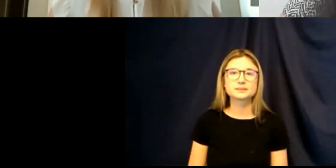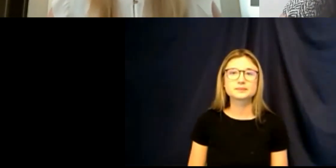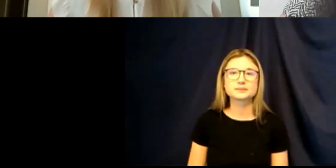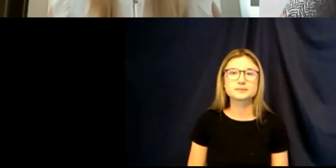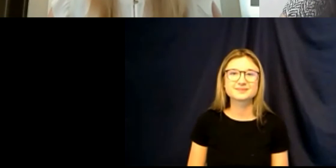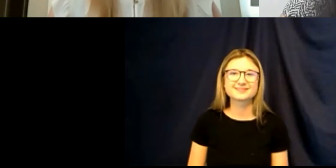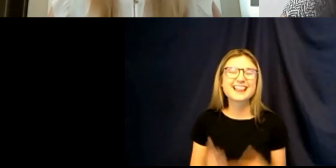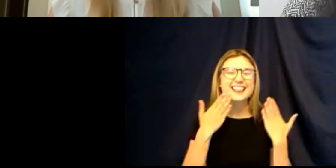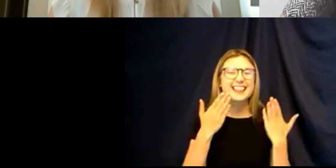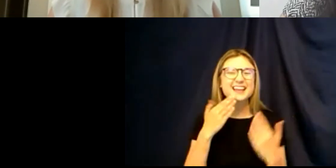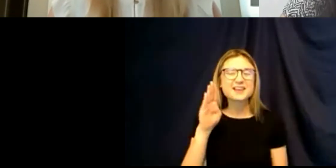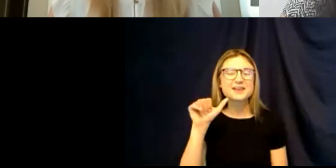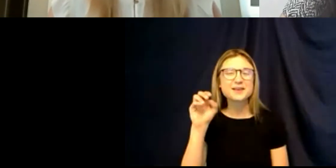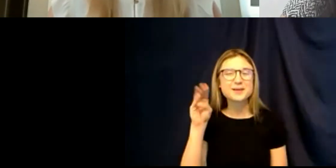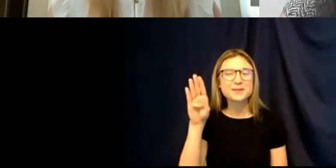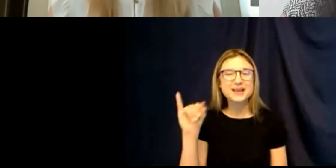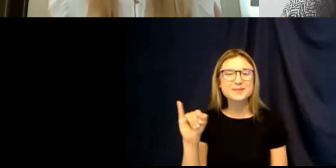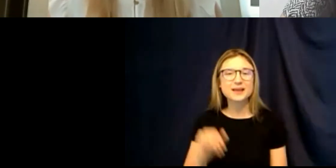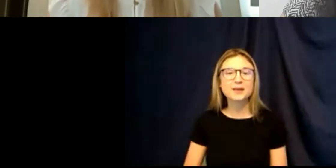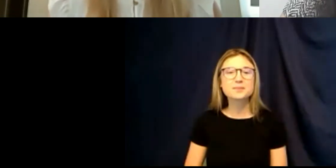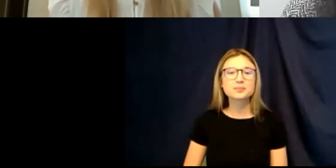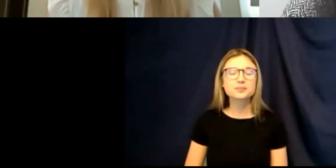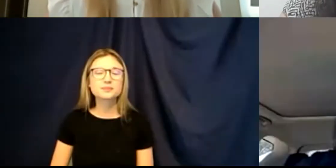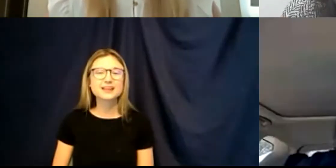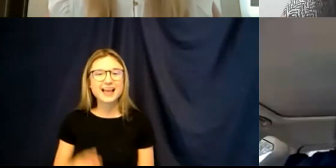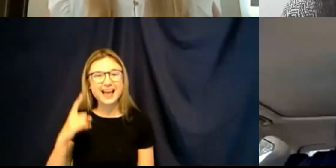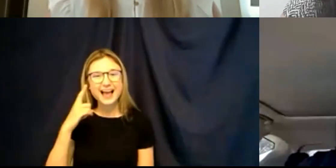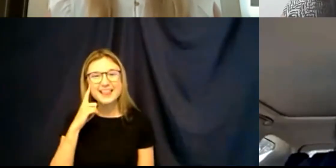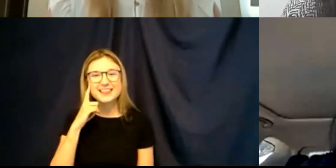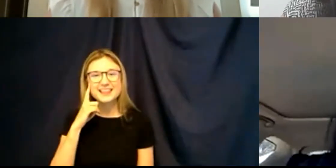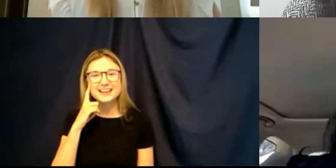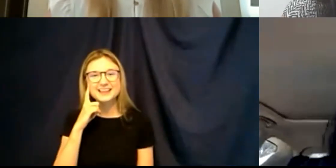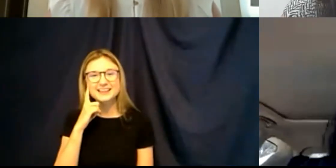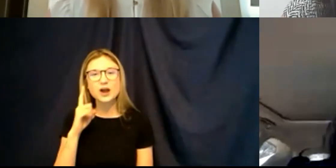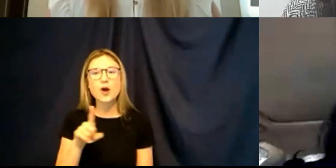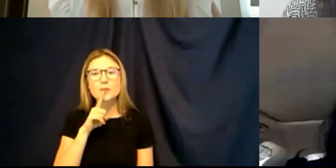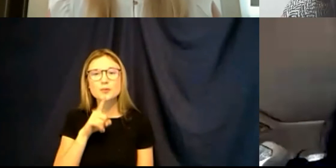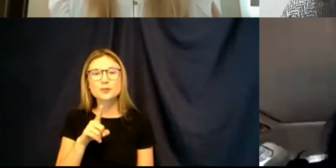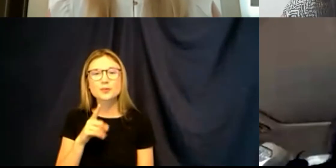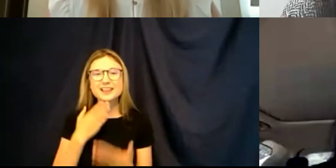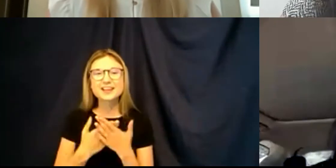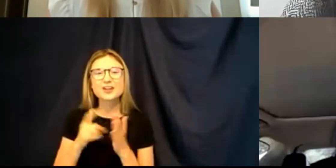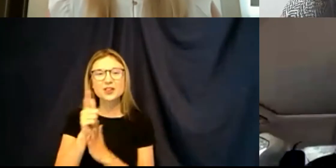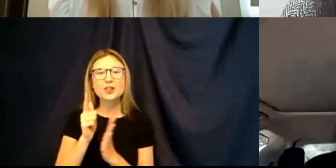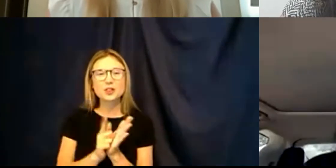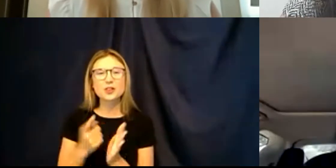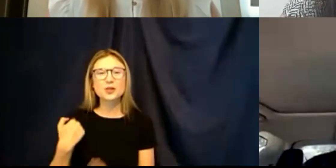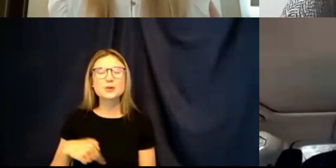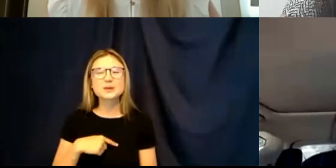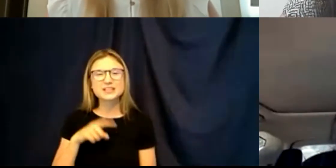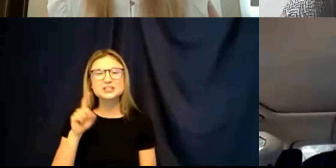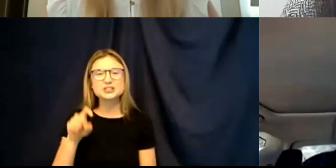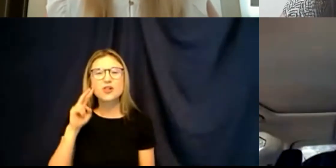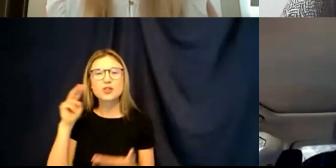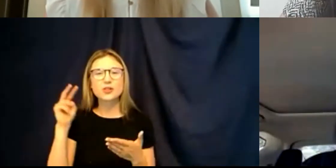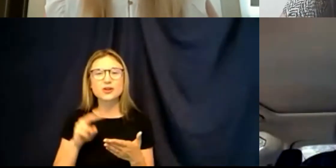Thank you, Bambi. I think a really good a really good law that we should look at